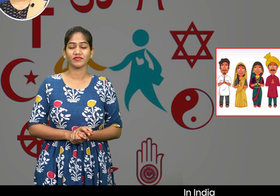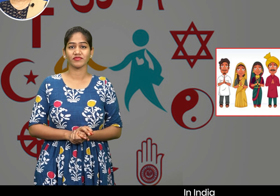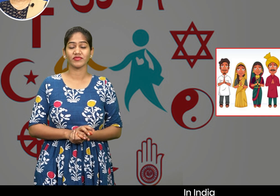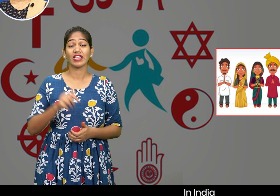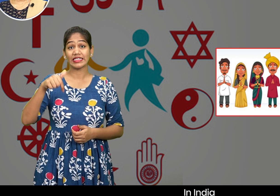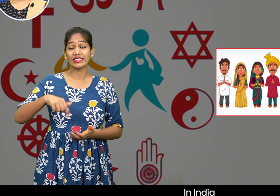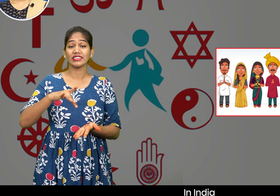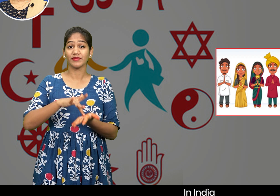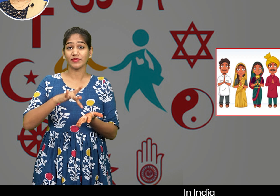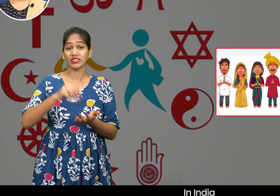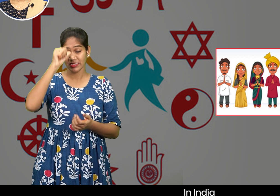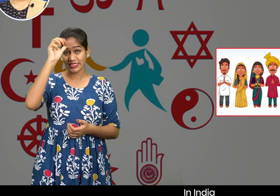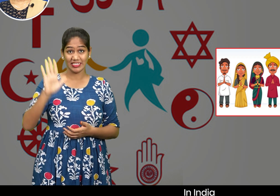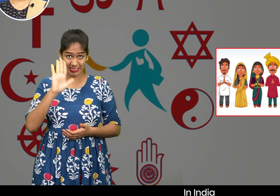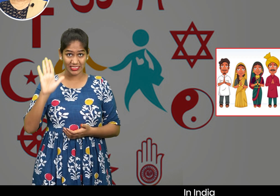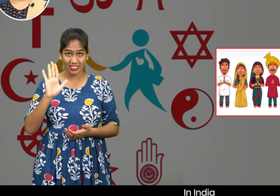In India,